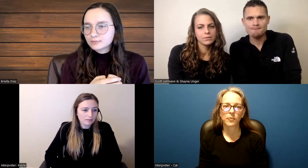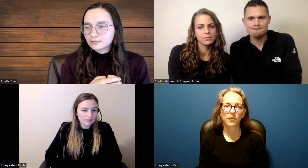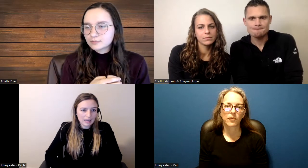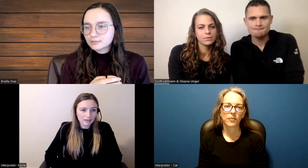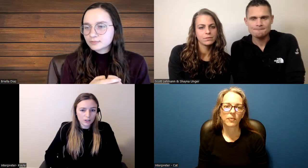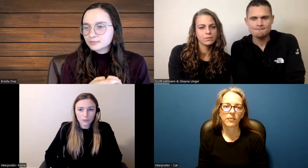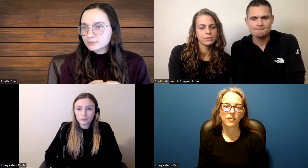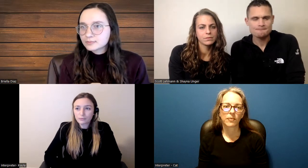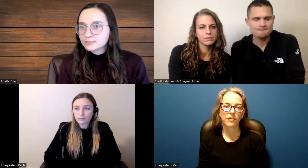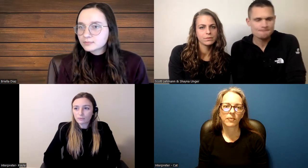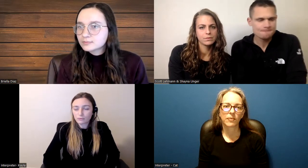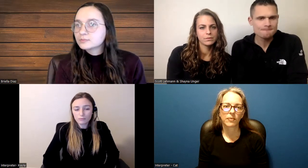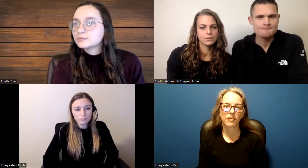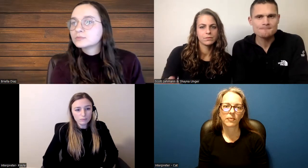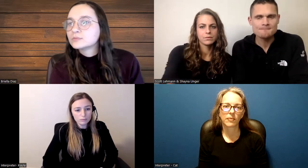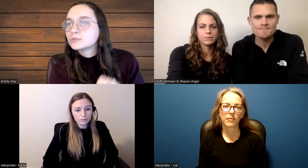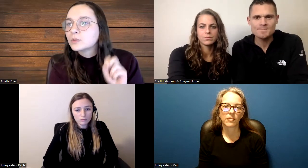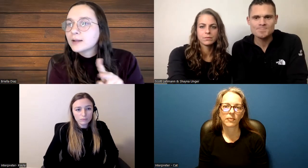make a line, a queue.